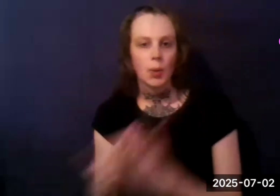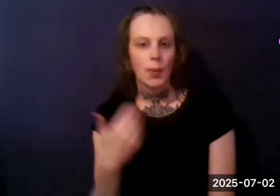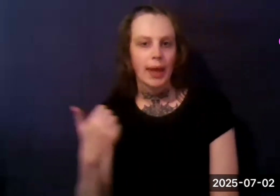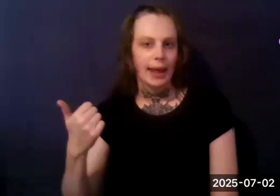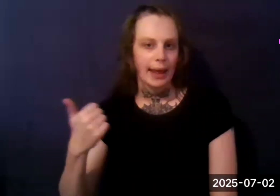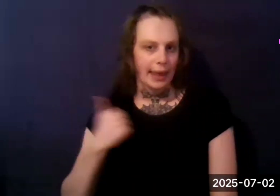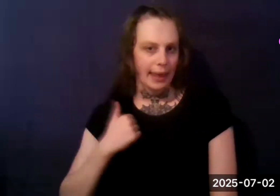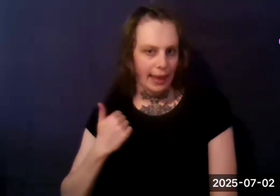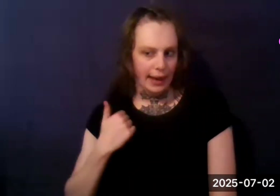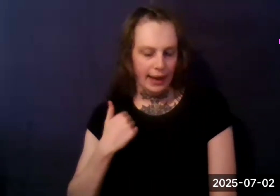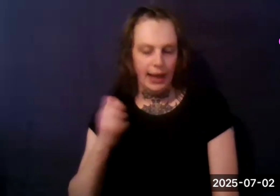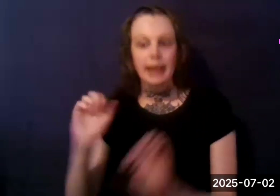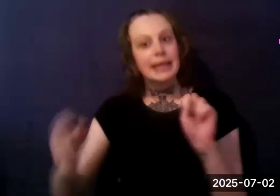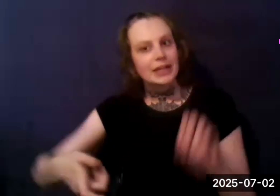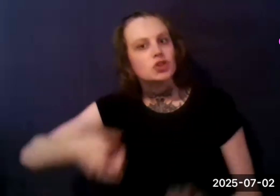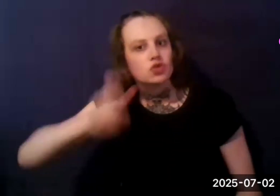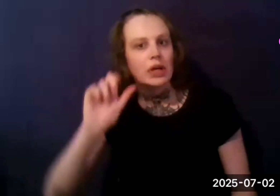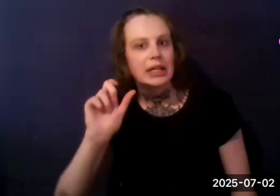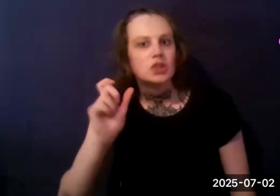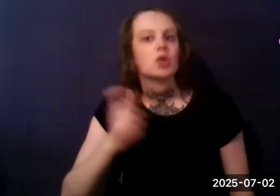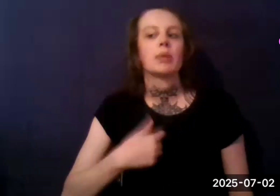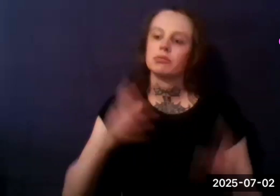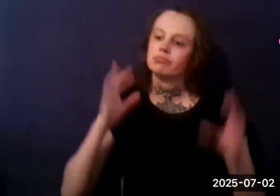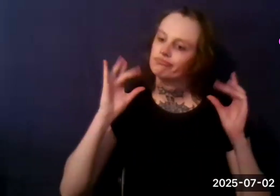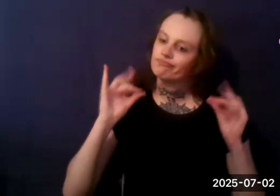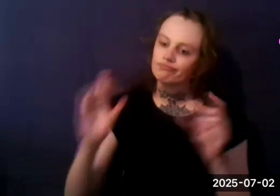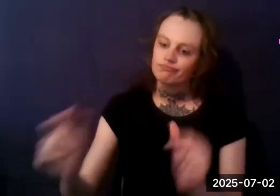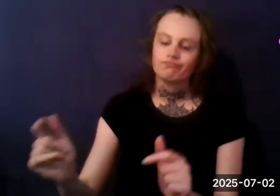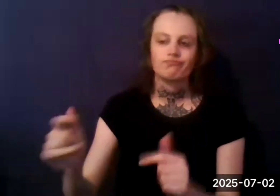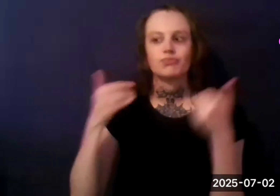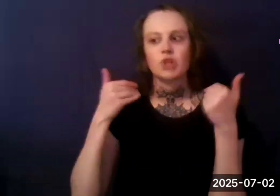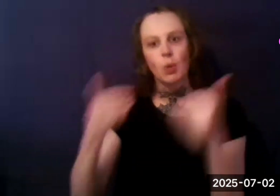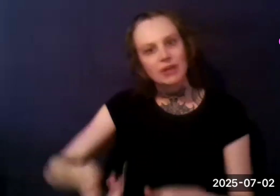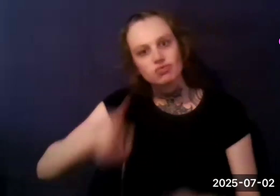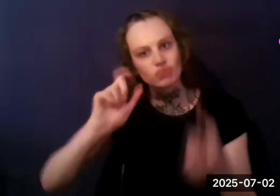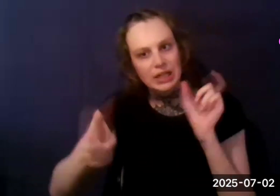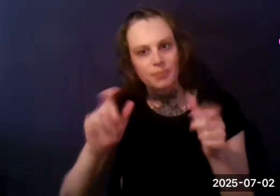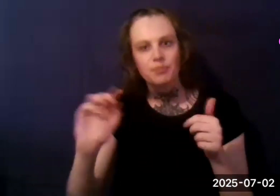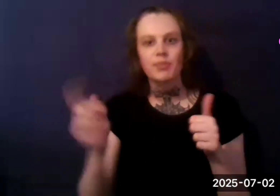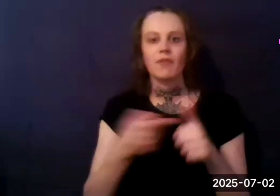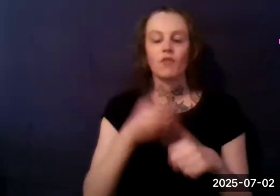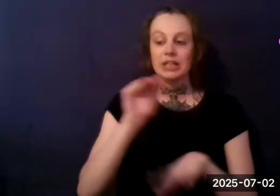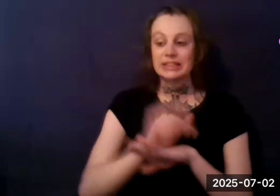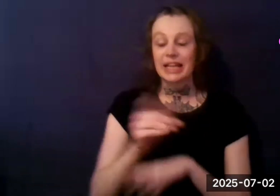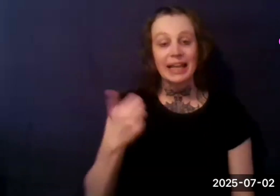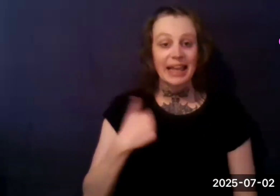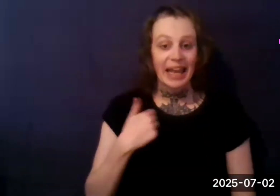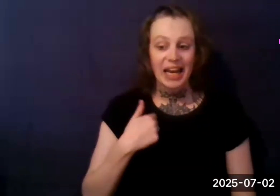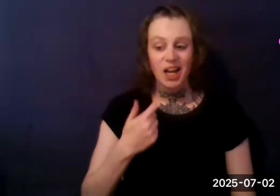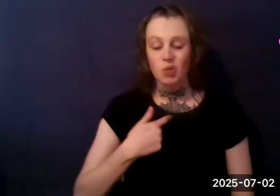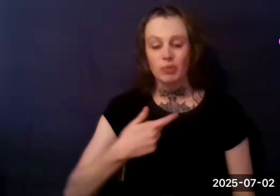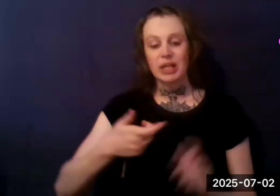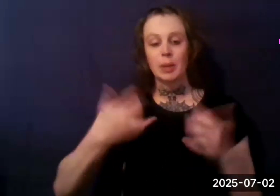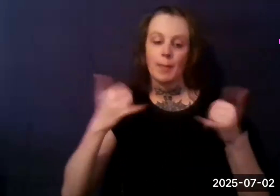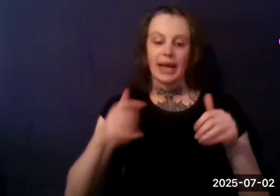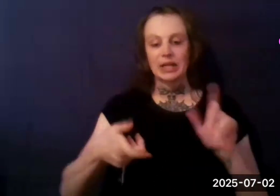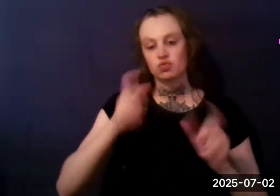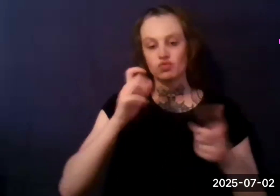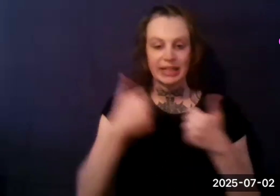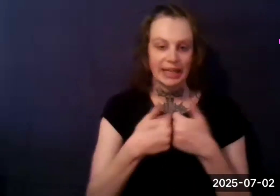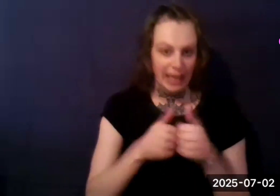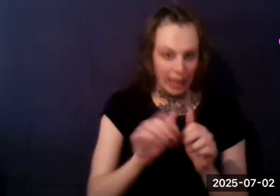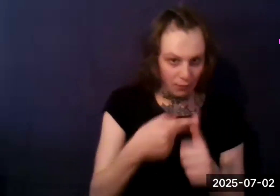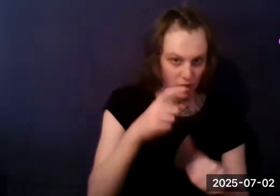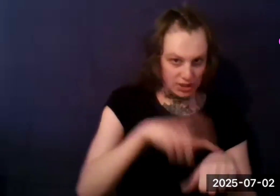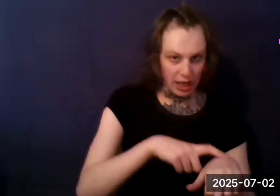is 18. And I was off to the races. Like first night there, played drinking games for the first time, and that was the first time I got sick from drinking.